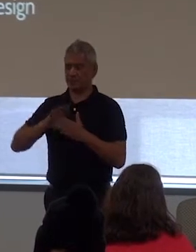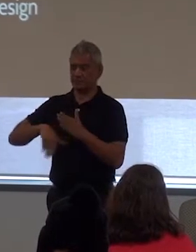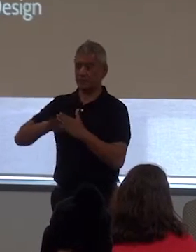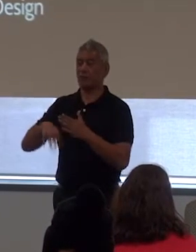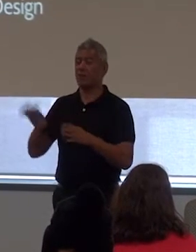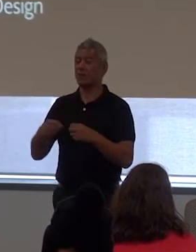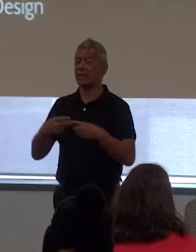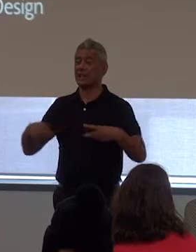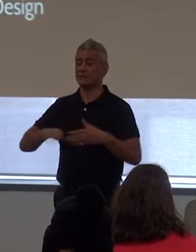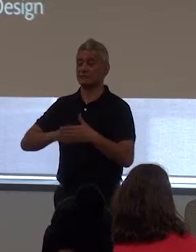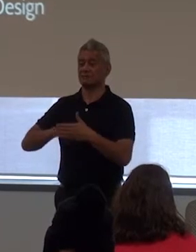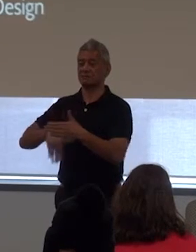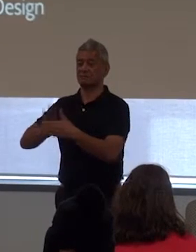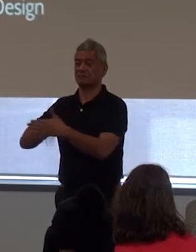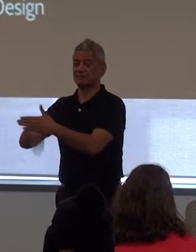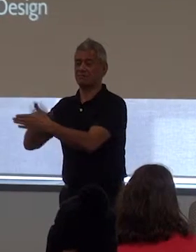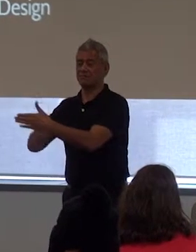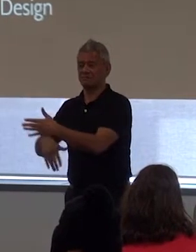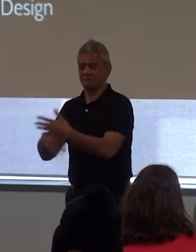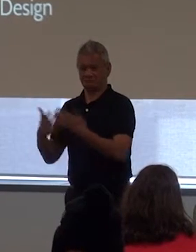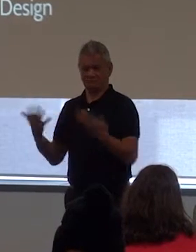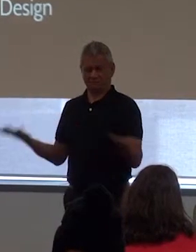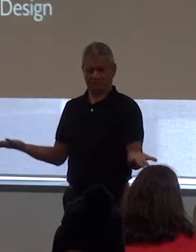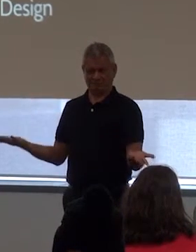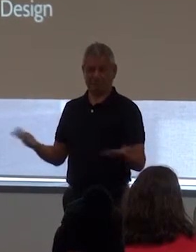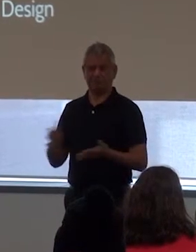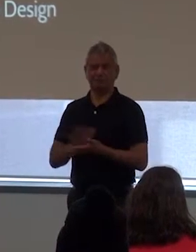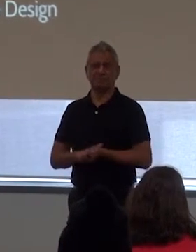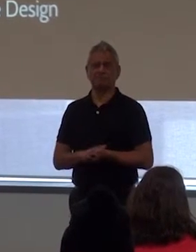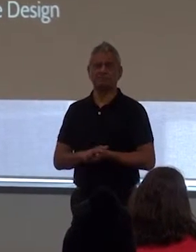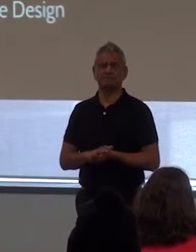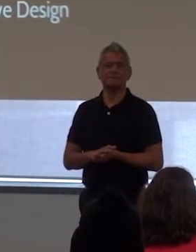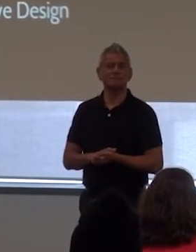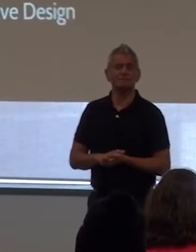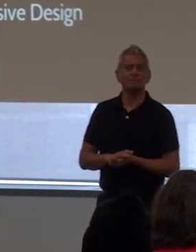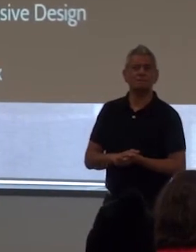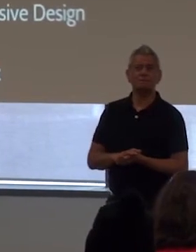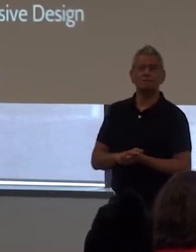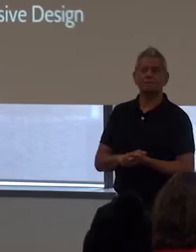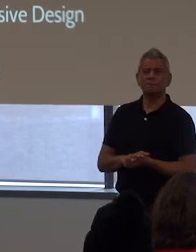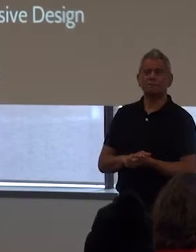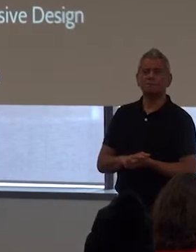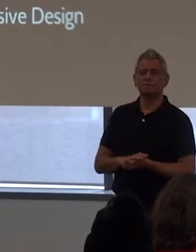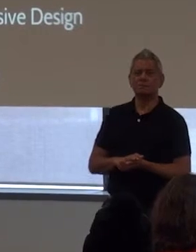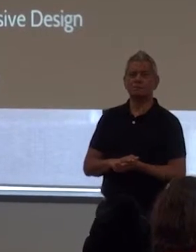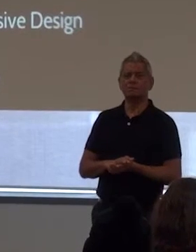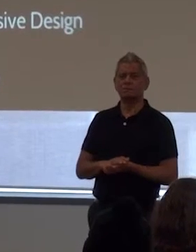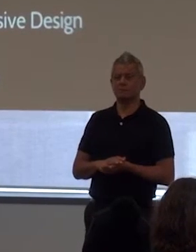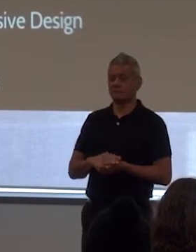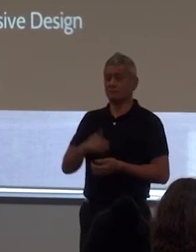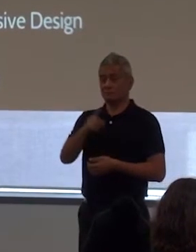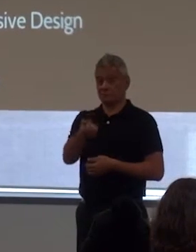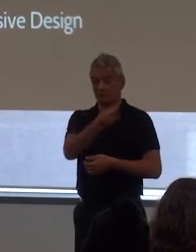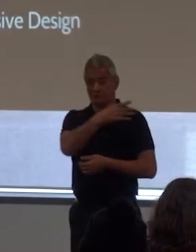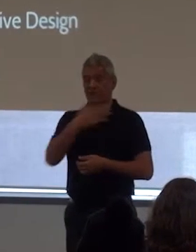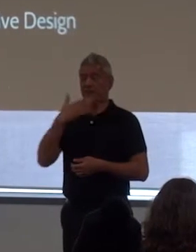and Telstra did the right thing and they removed it, so that was really awesome. Yes, hello. Good, thanks for the talk, it's very